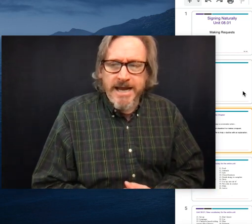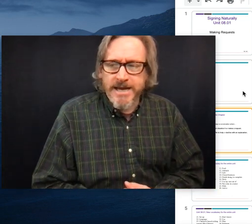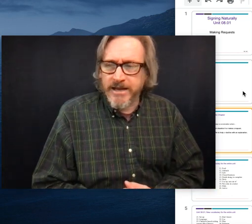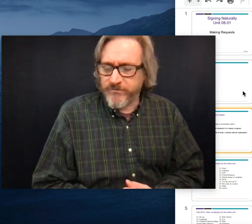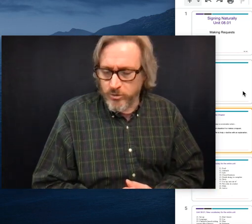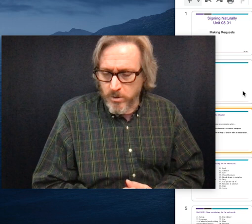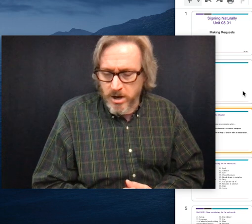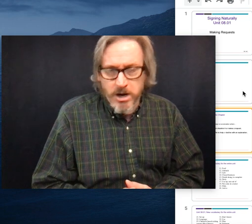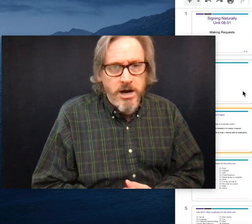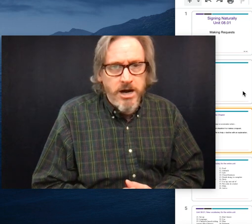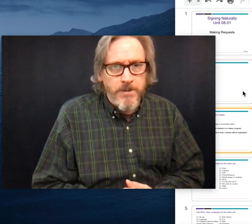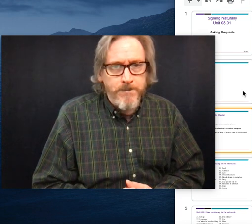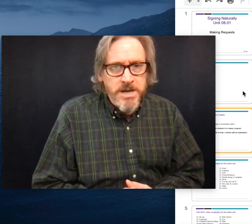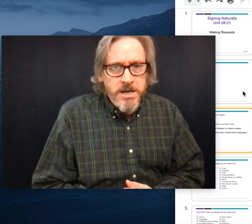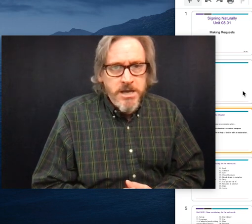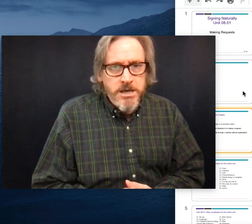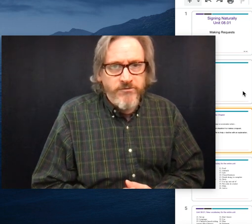Again, if you